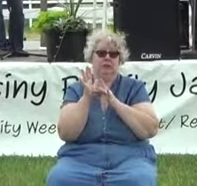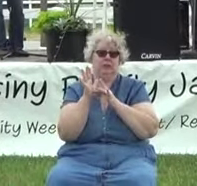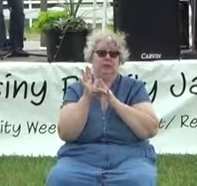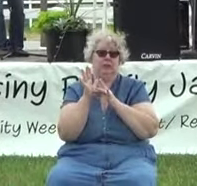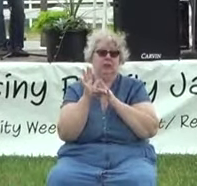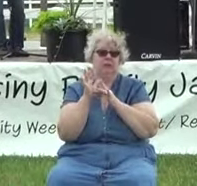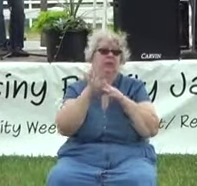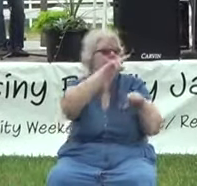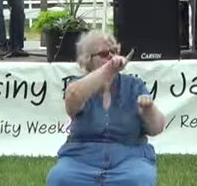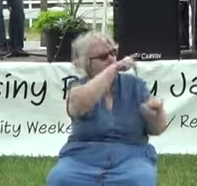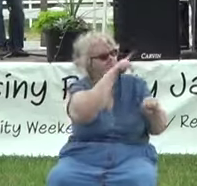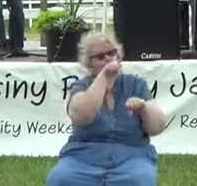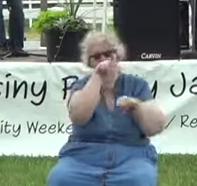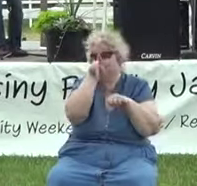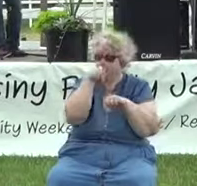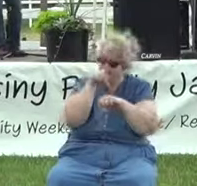Peter